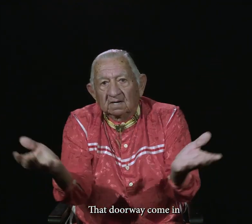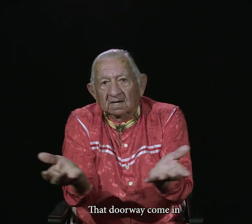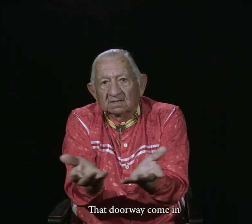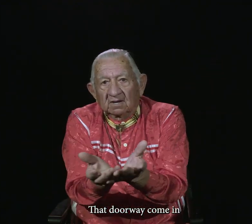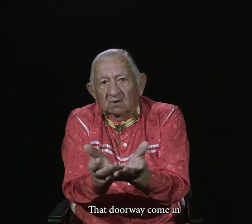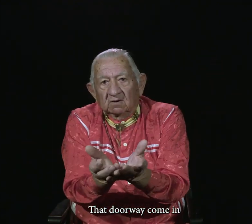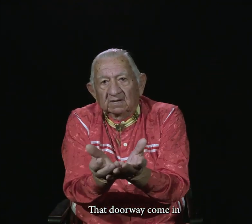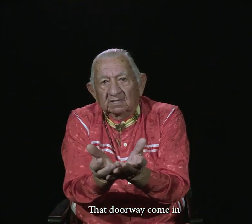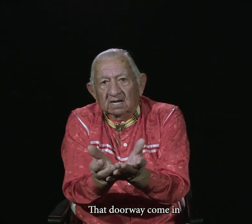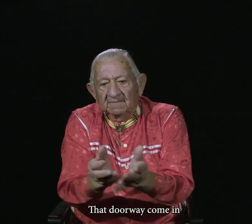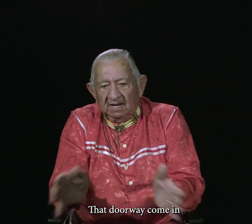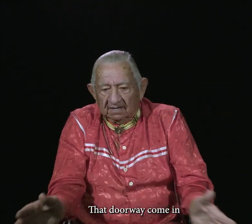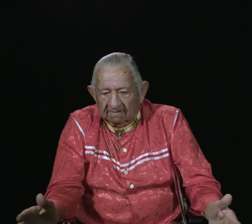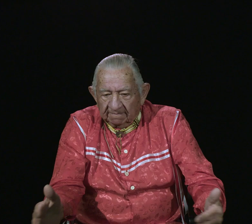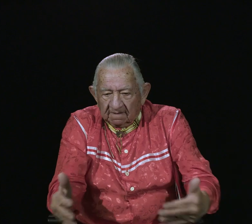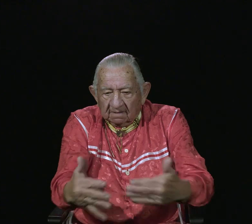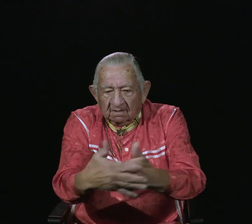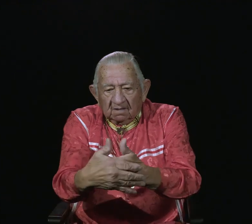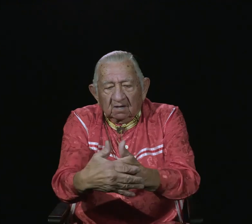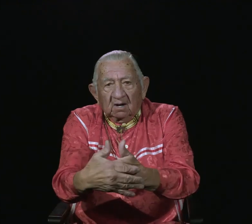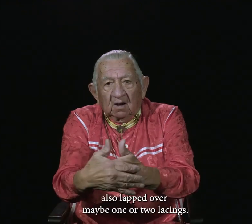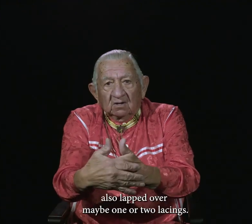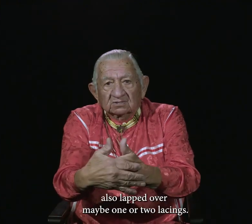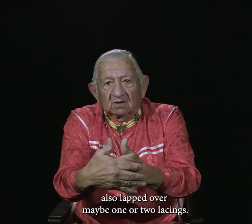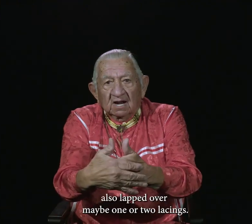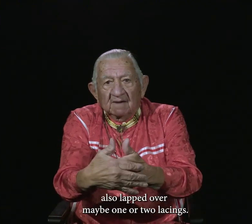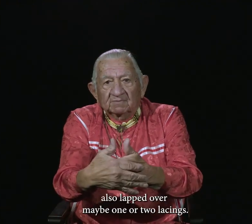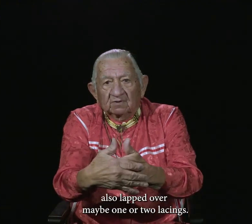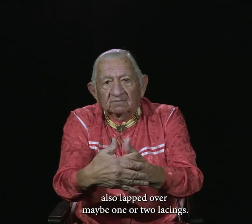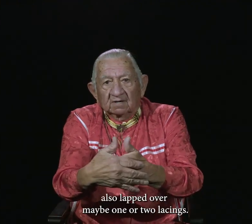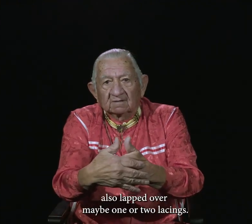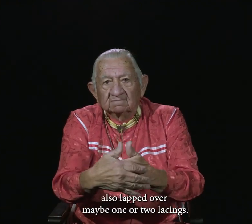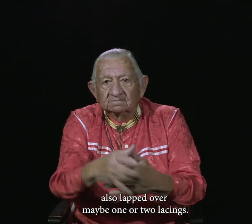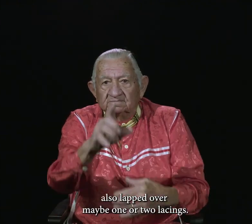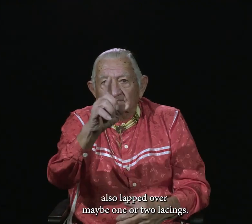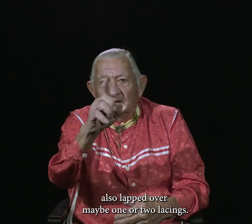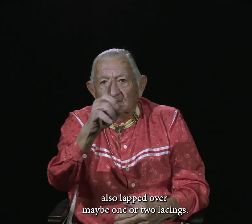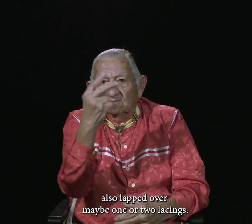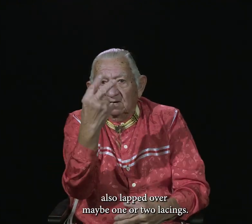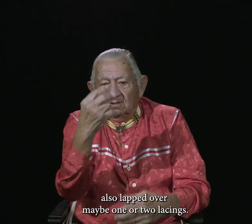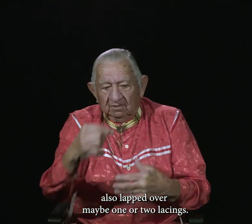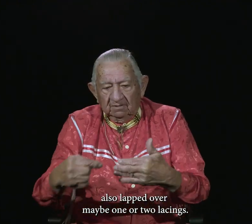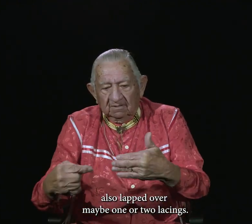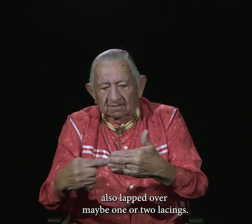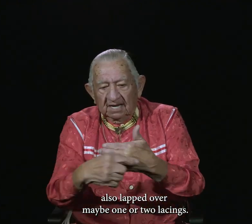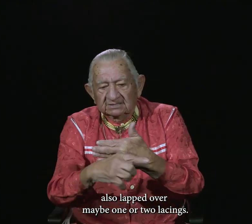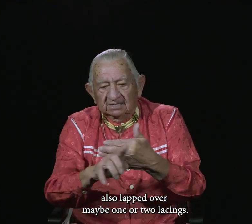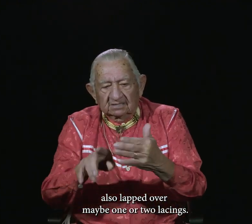At that doorway to come in, also lapped over, maybe 1 or 2 lacings,